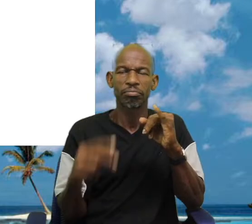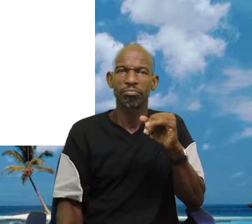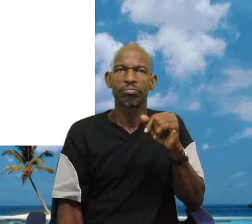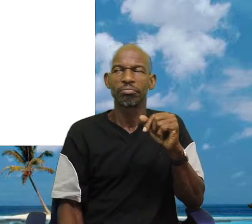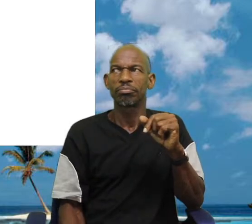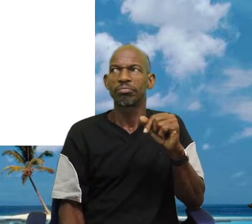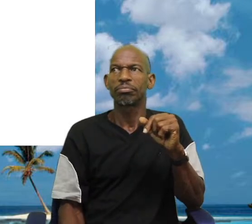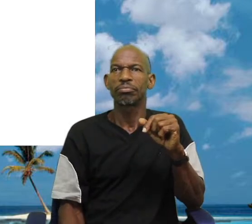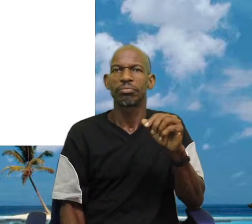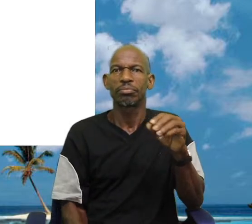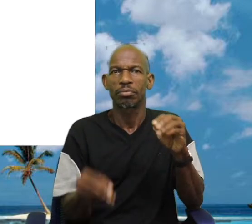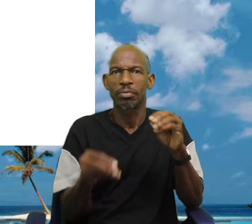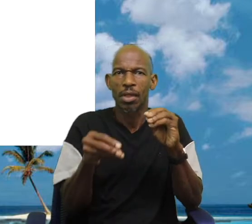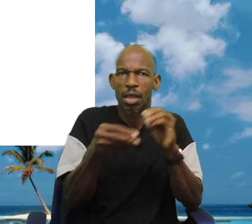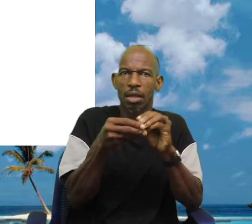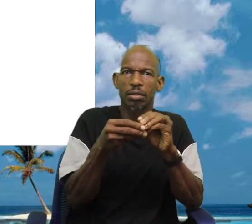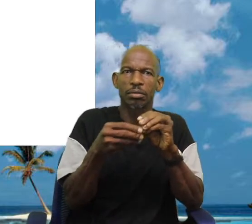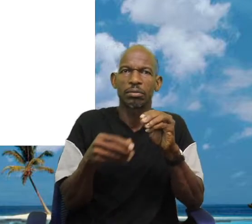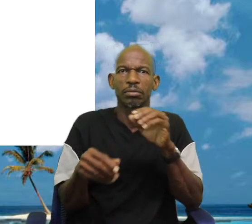Then I'm adding